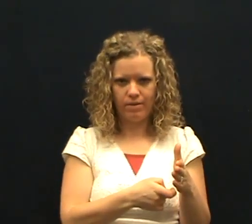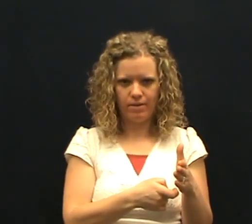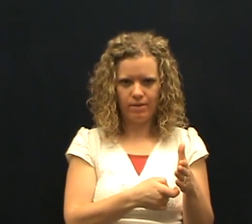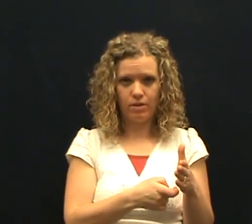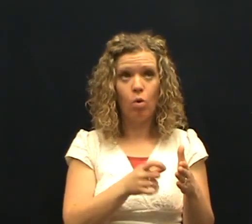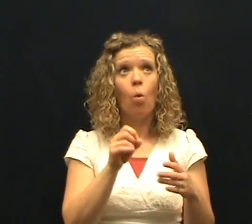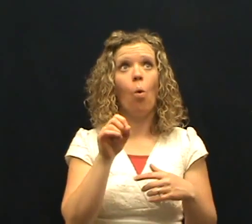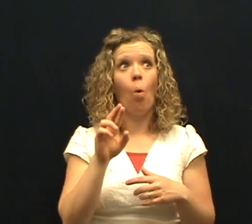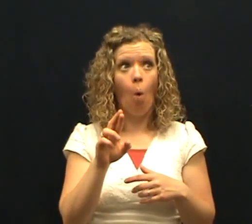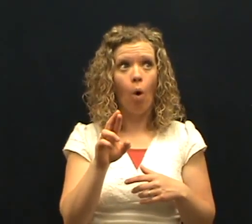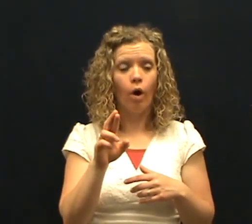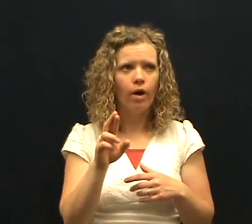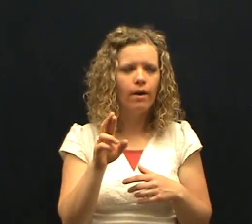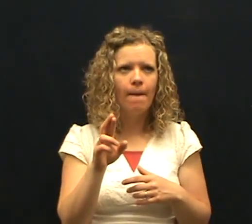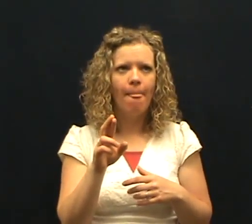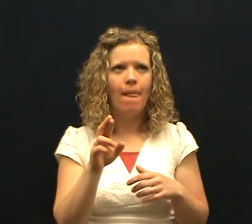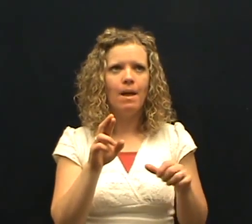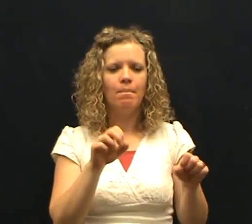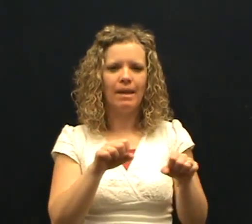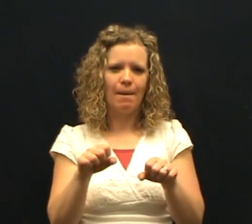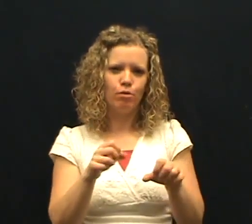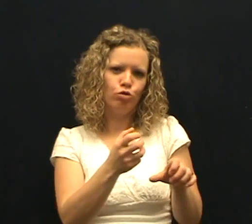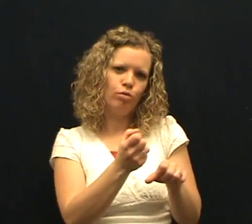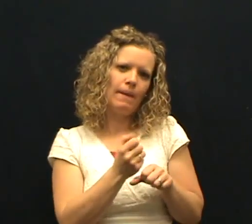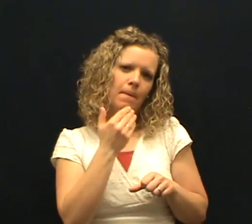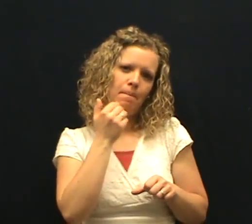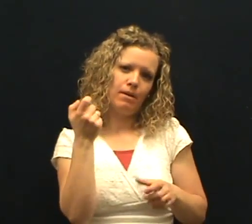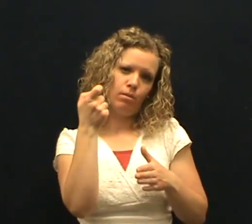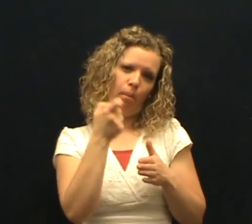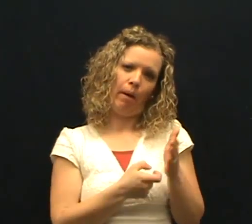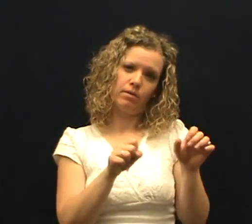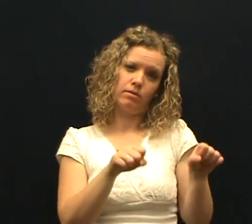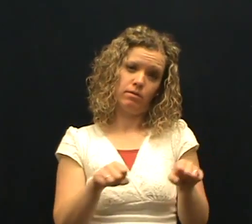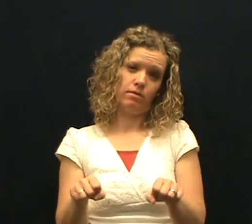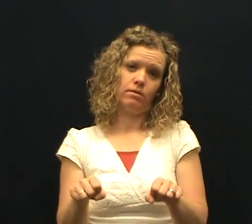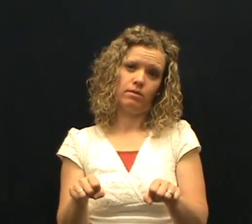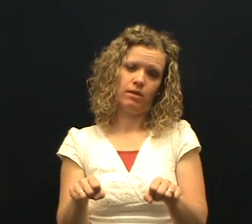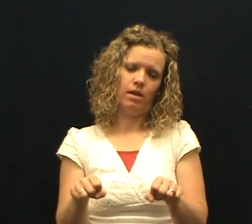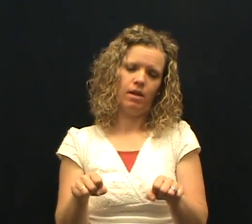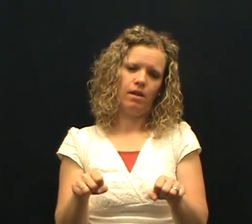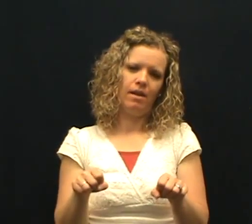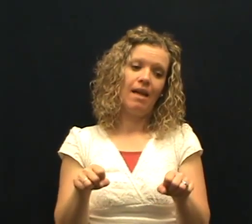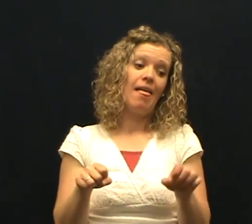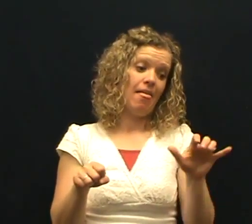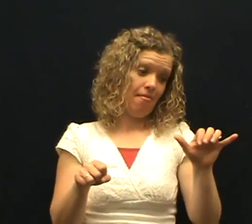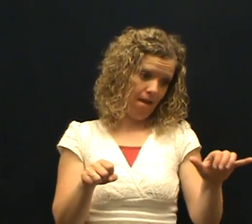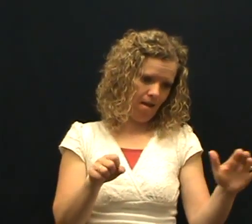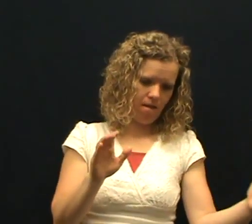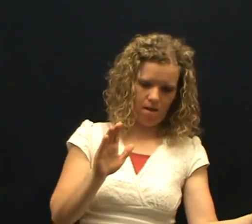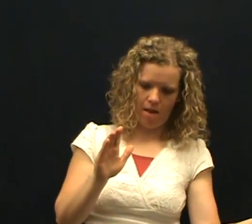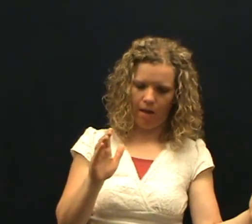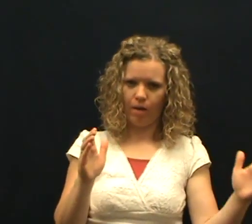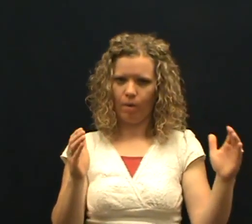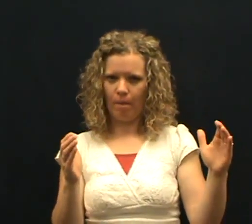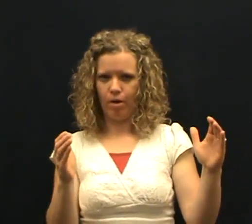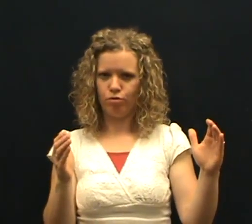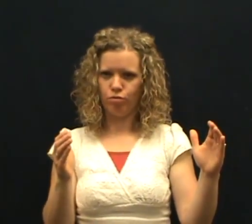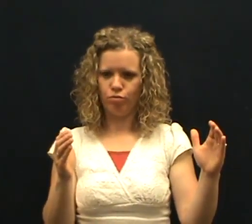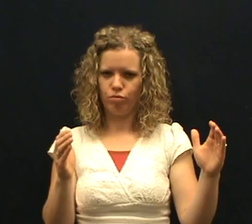higher price or get the best price we can get, and compare that to, in comparison to the cost of